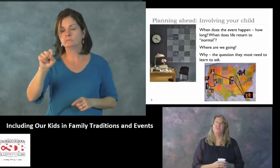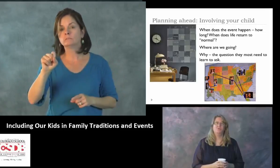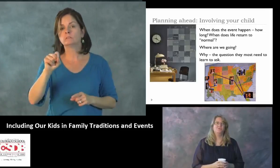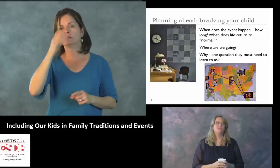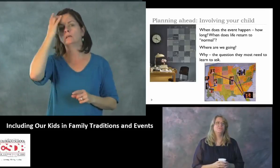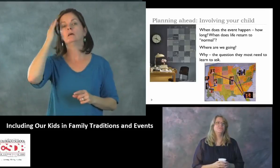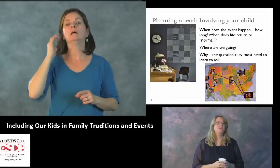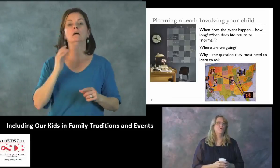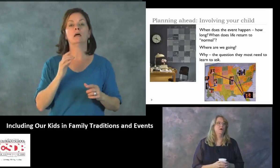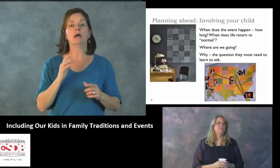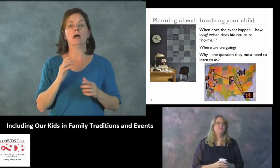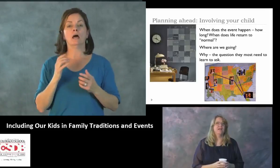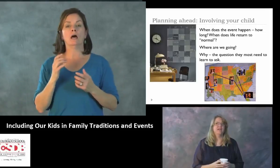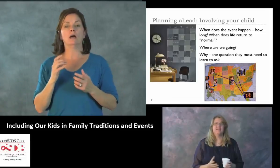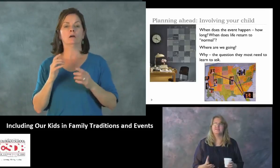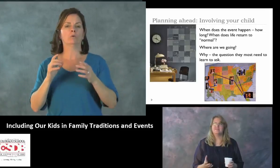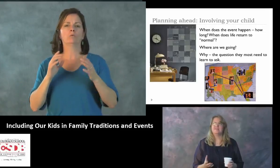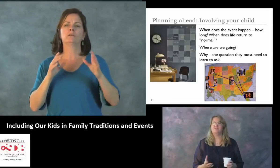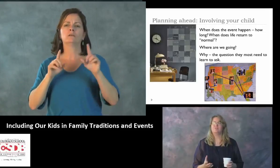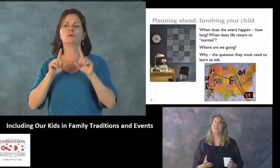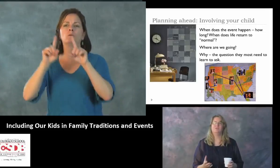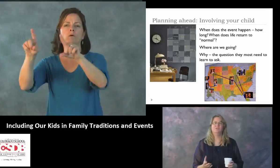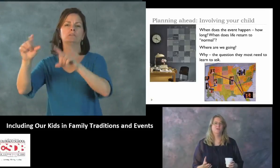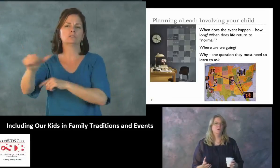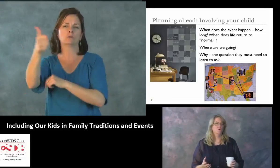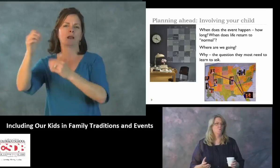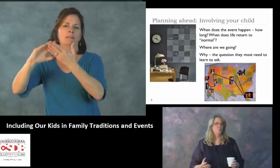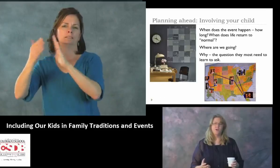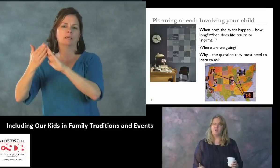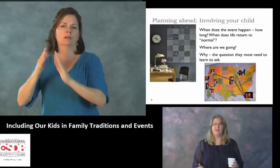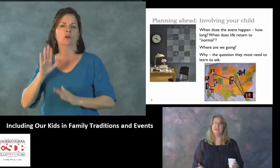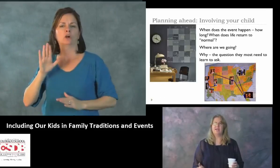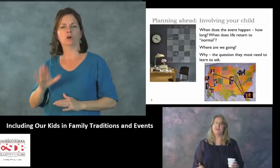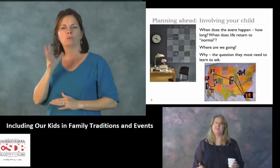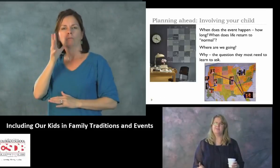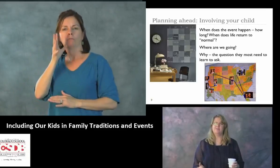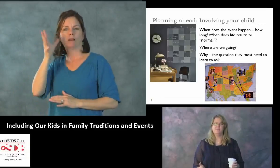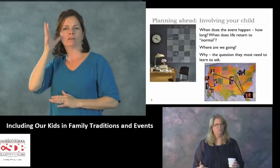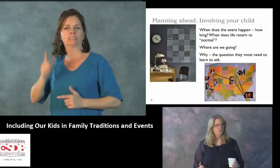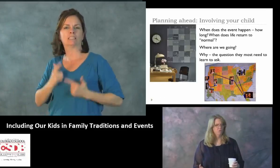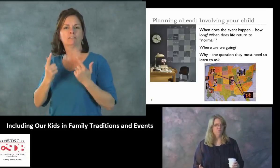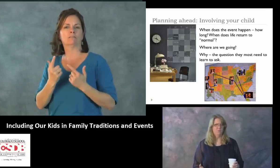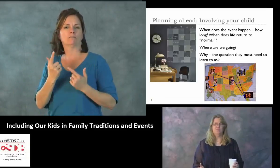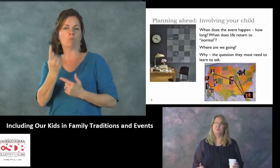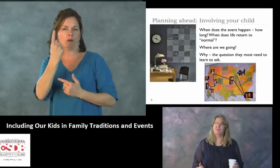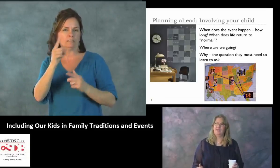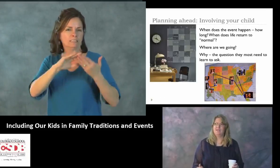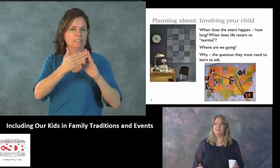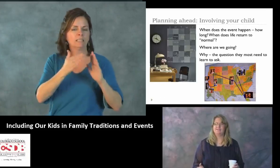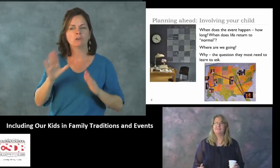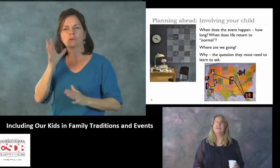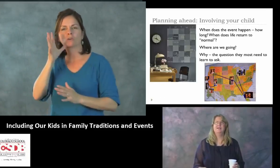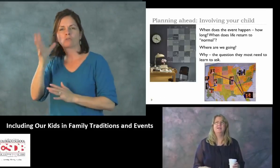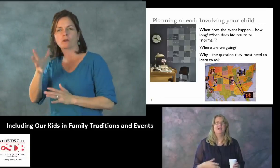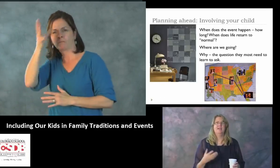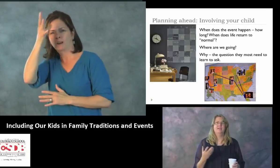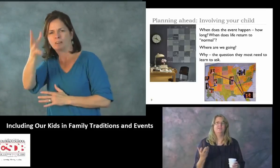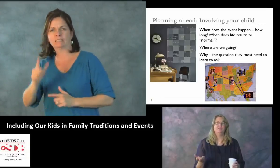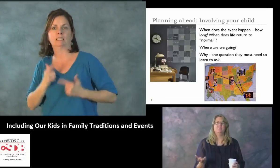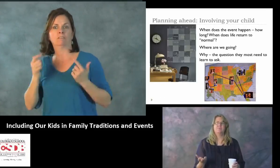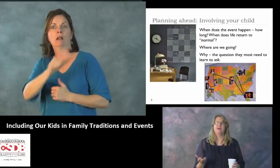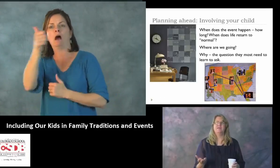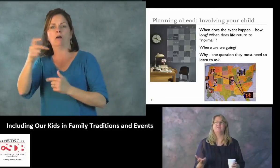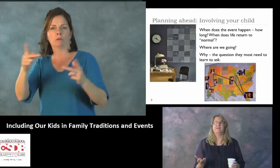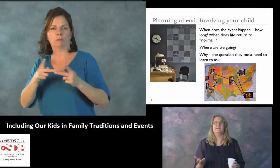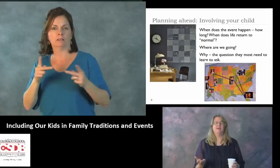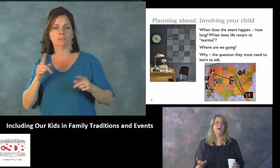So she was just so upset as a 6-year-old. We're not in Kansas. You told me we were going to Kansas. And it